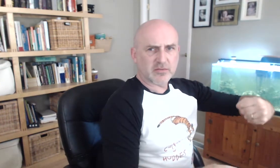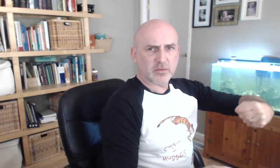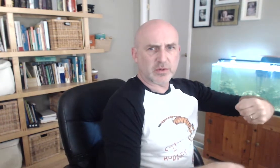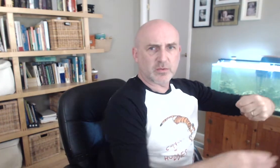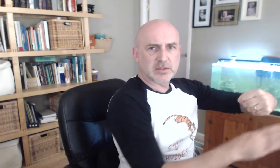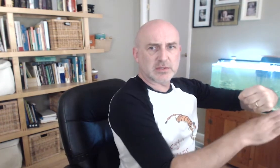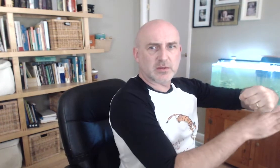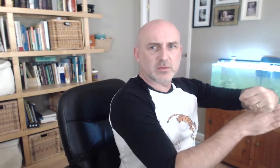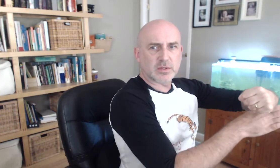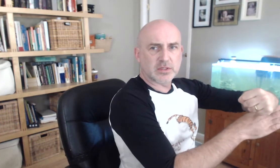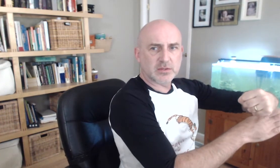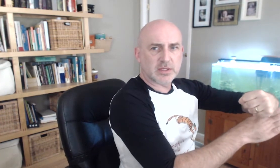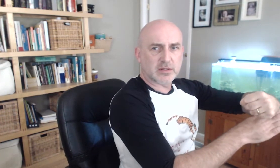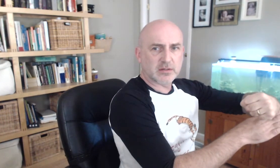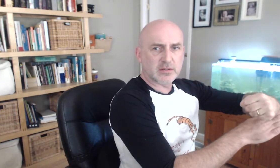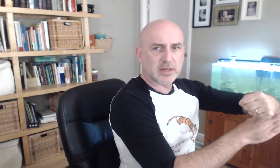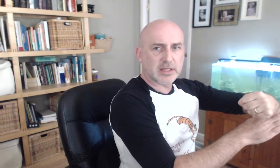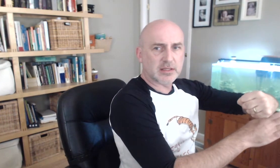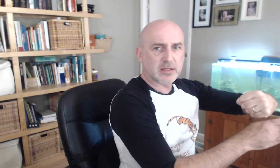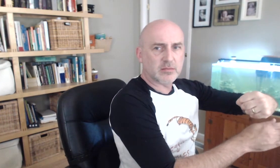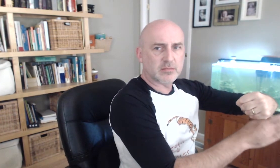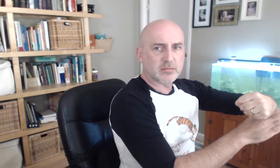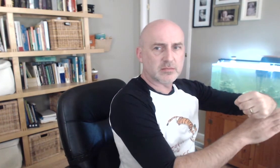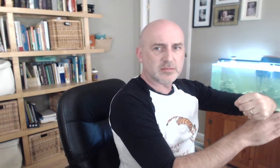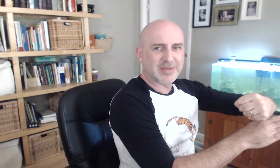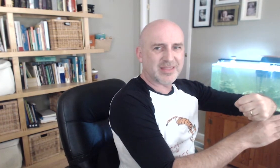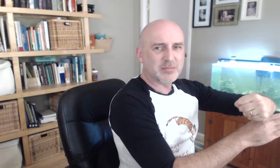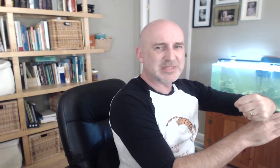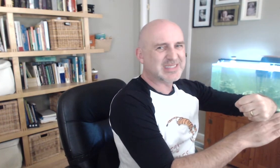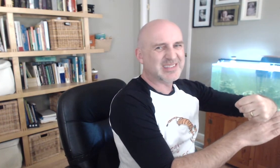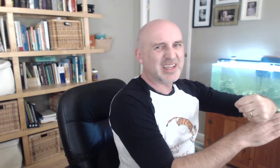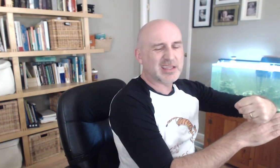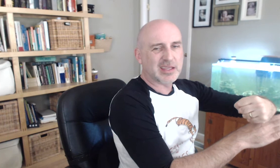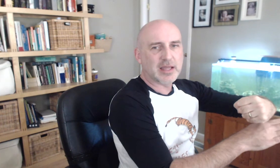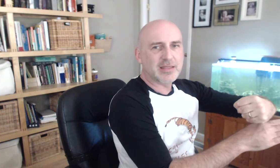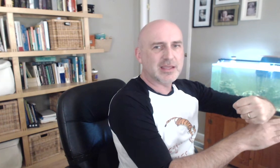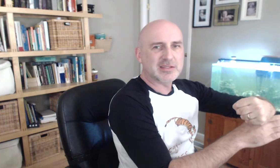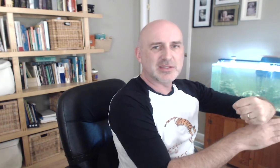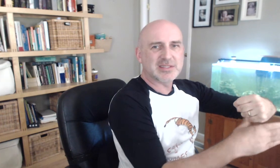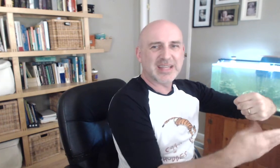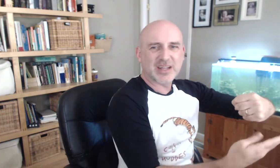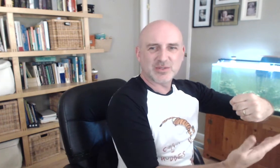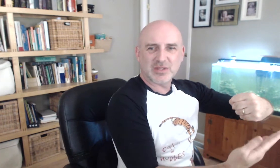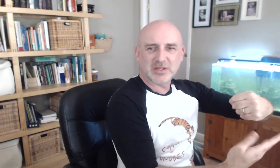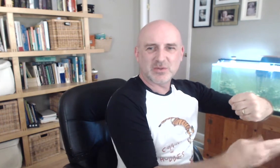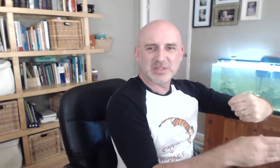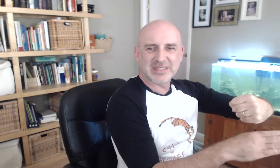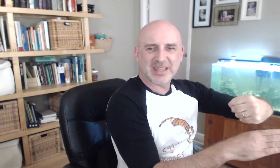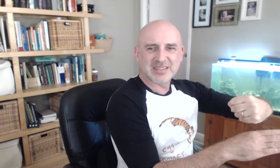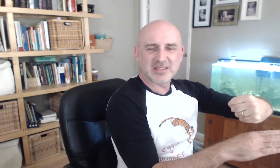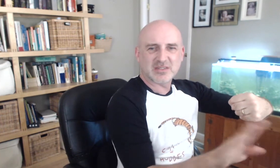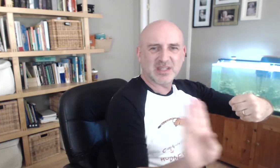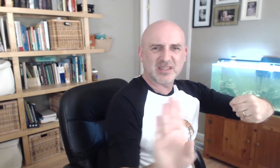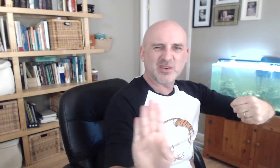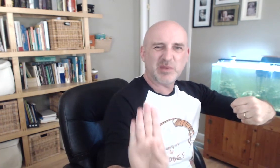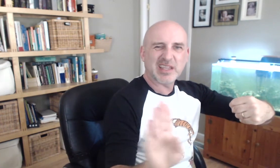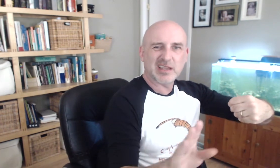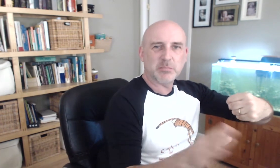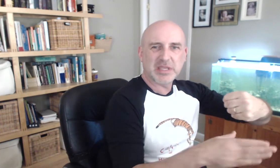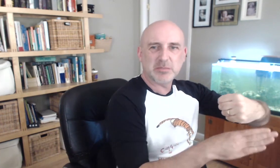weird one. So we're going to do here and then come. My thumb is still tucking. I think it just naturally goes, it tucks there. It's not that you're making a B, but it's